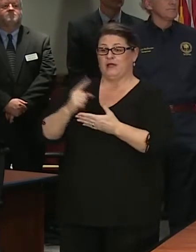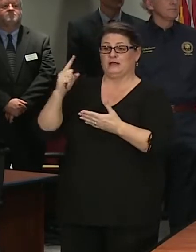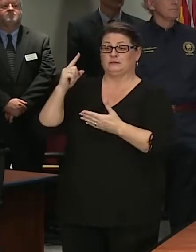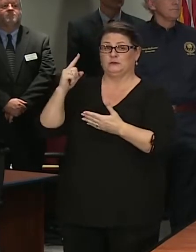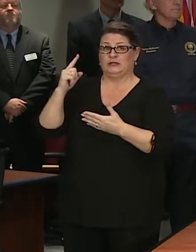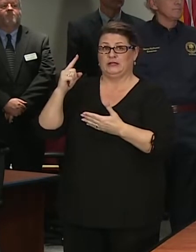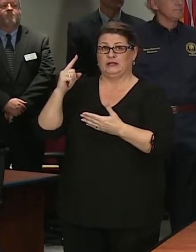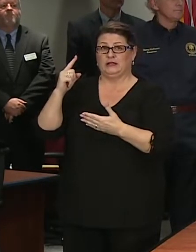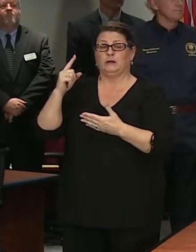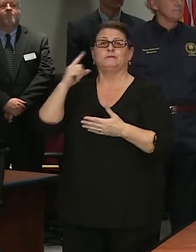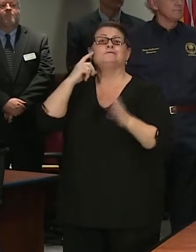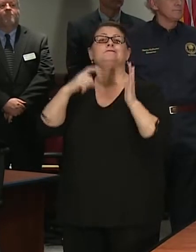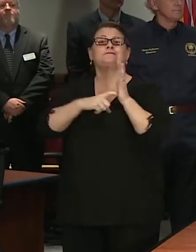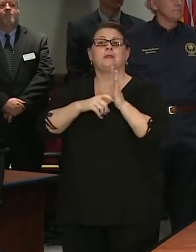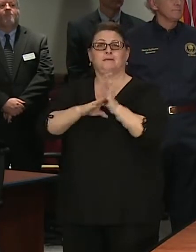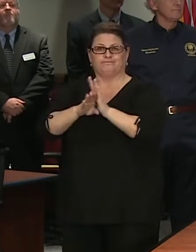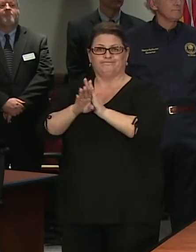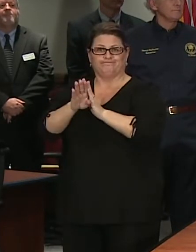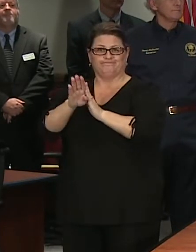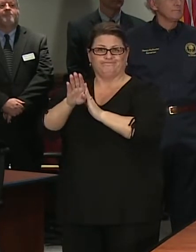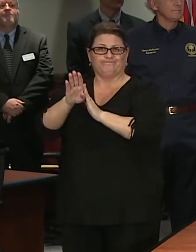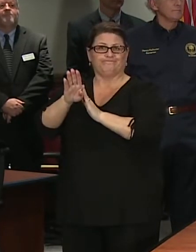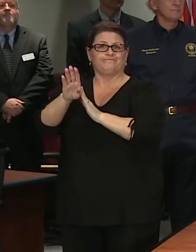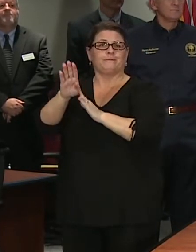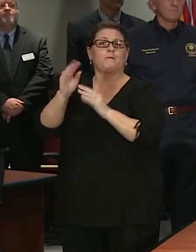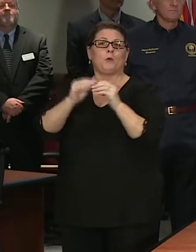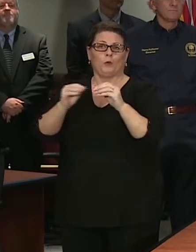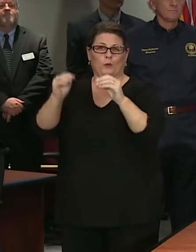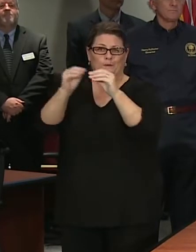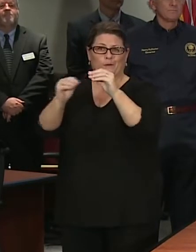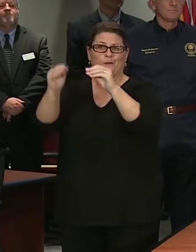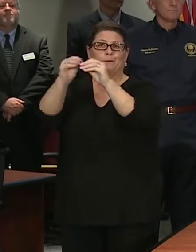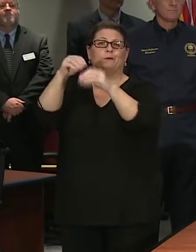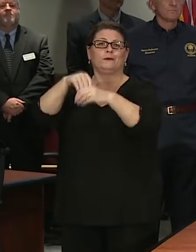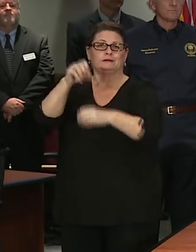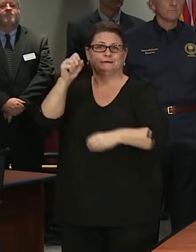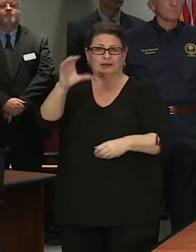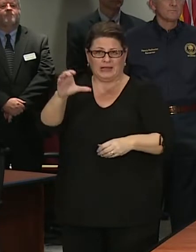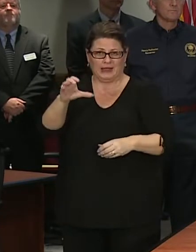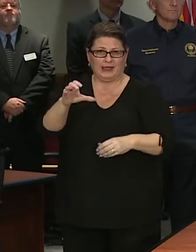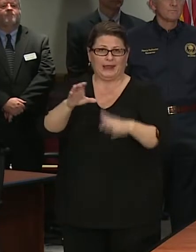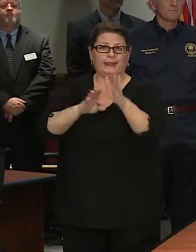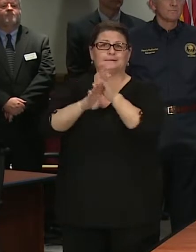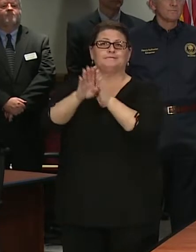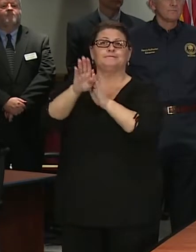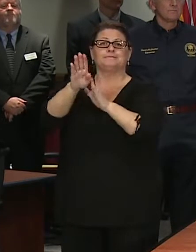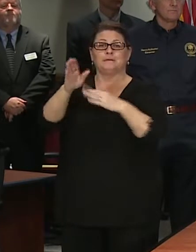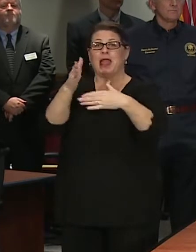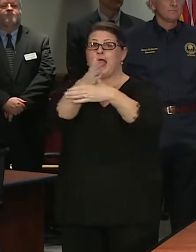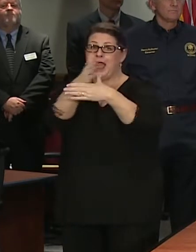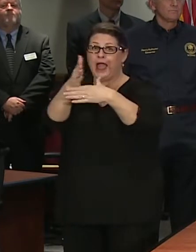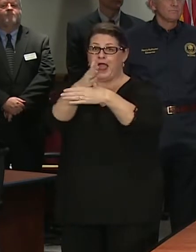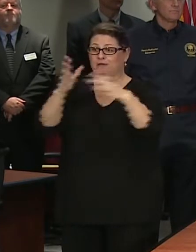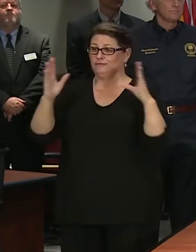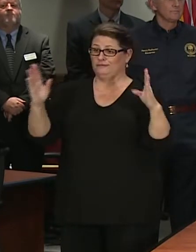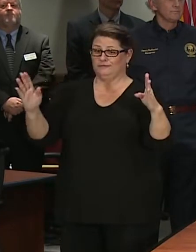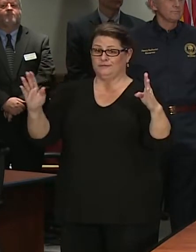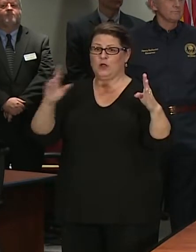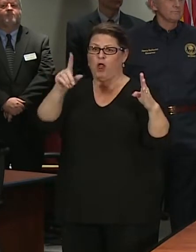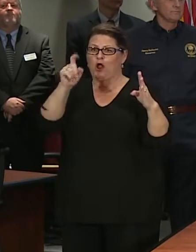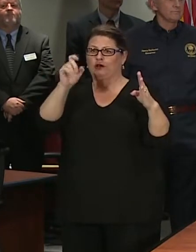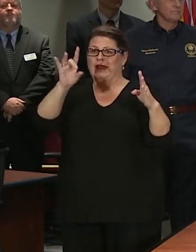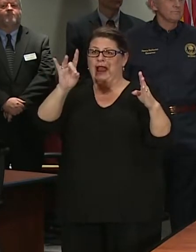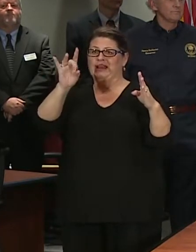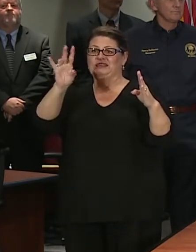seen an accelerated rate of new infections. In South Carolina, an average of 187 new infections